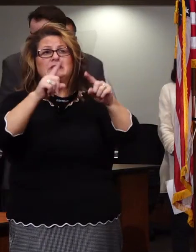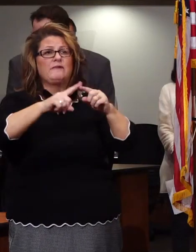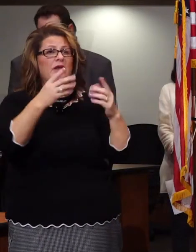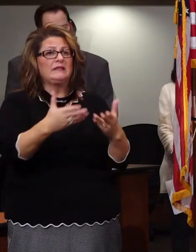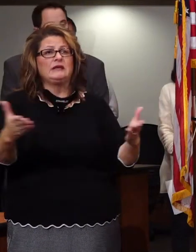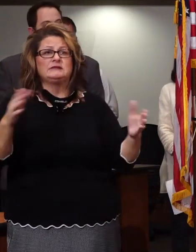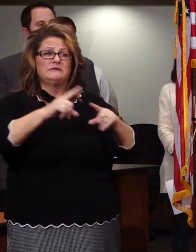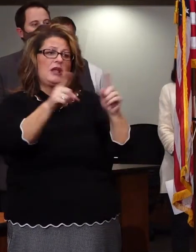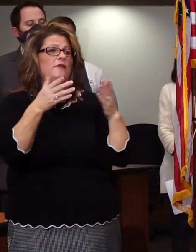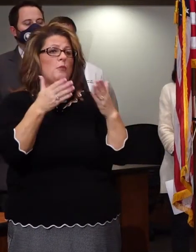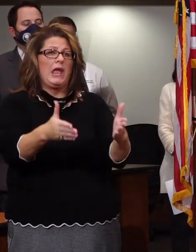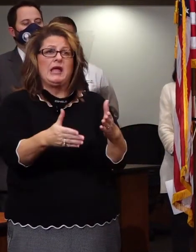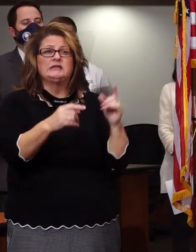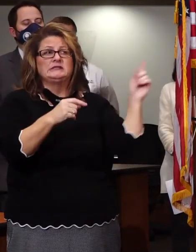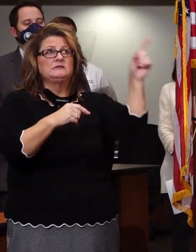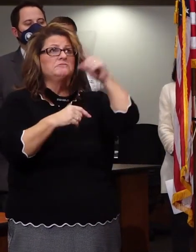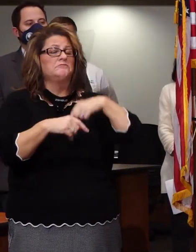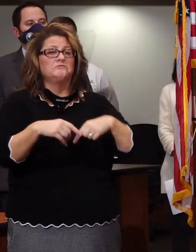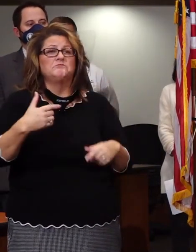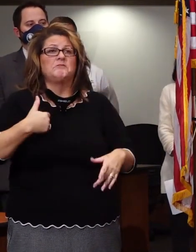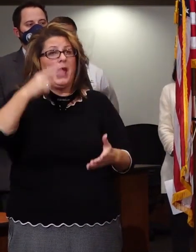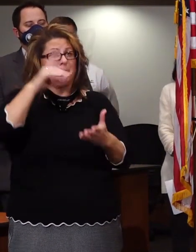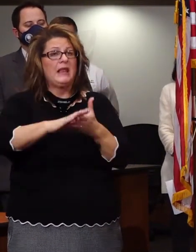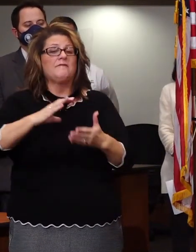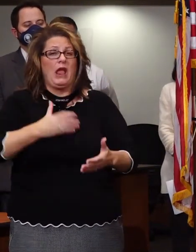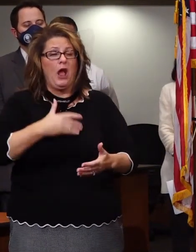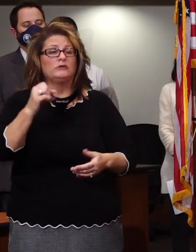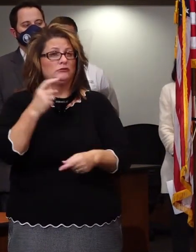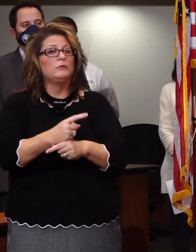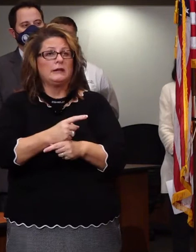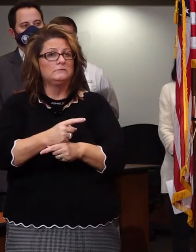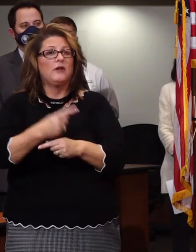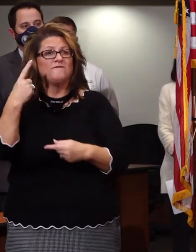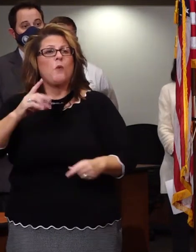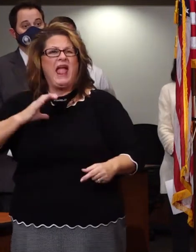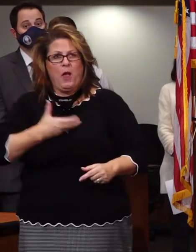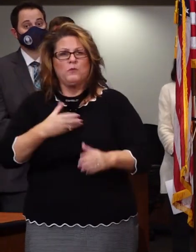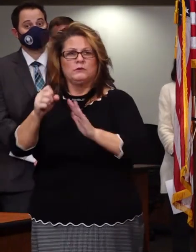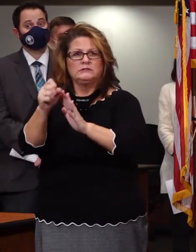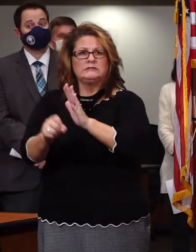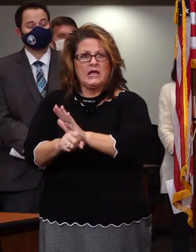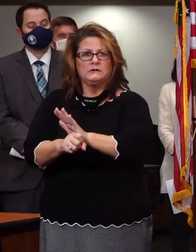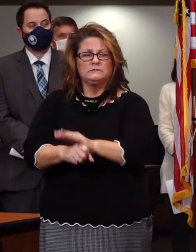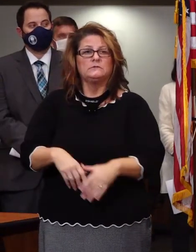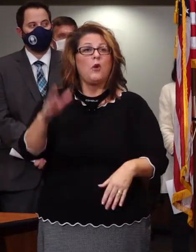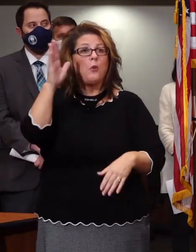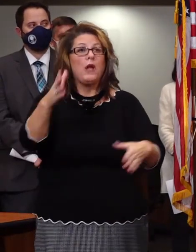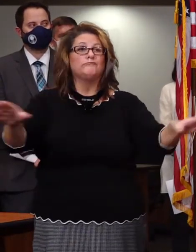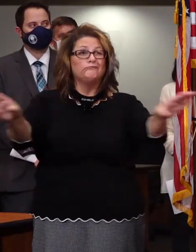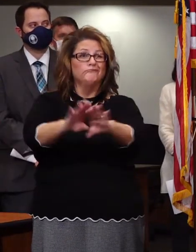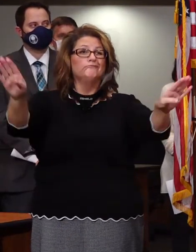ways. I'm confident, I believe that we are doing ours the best way. We are not going to shut down